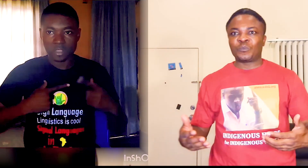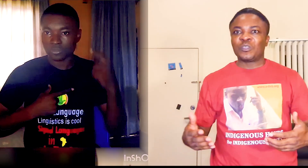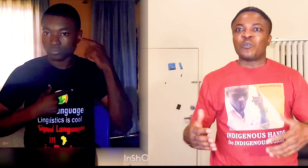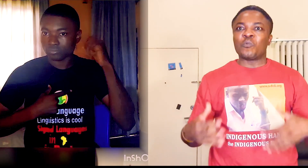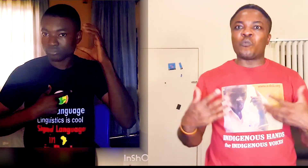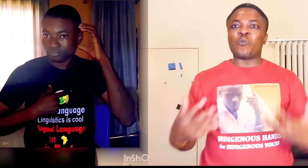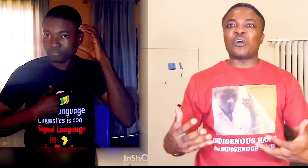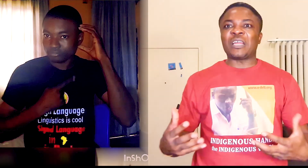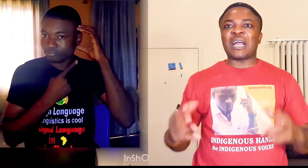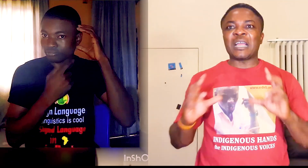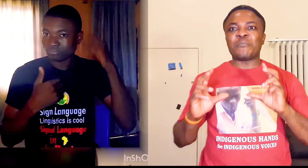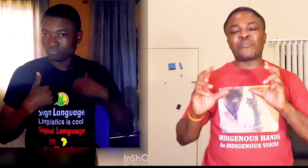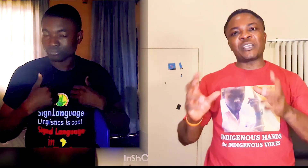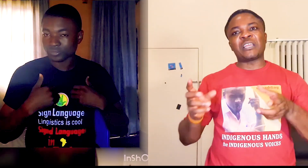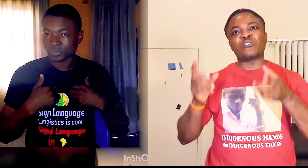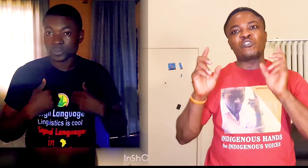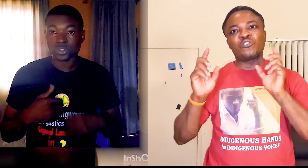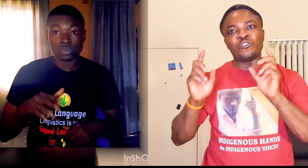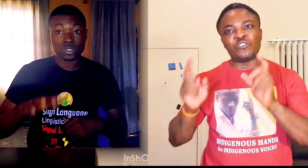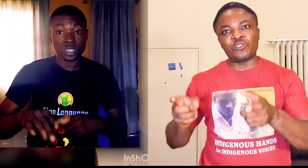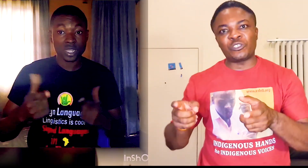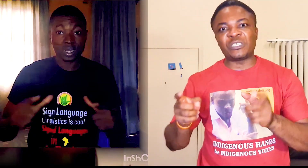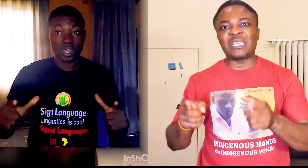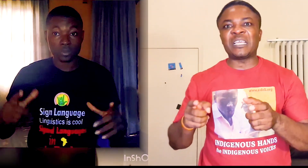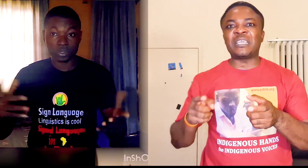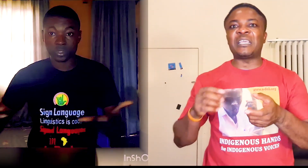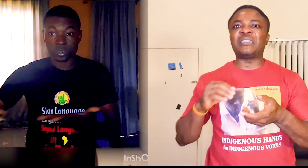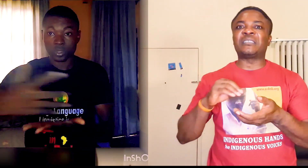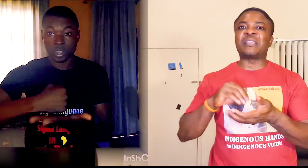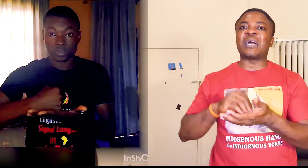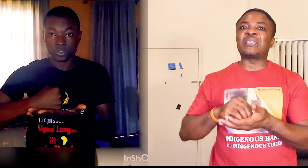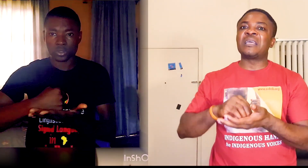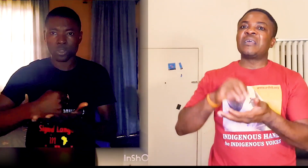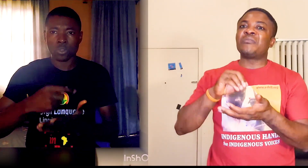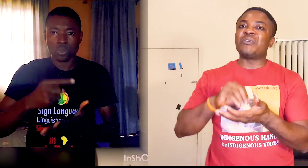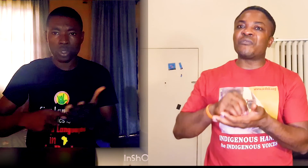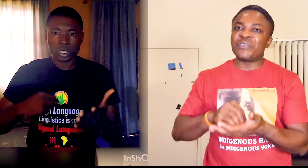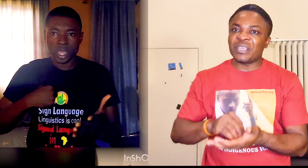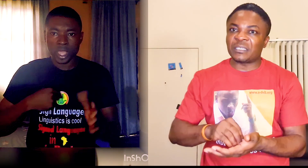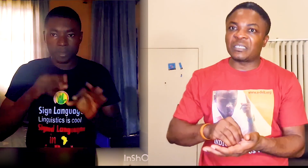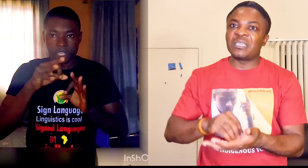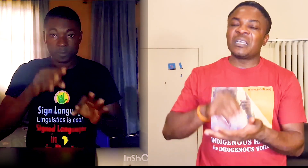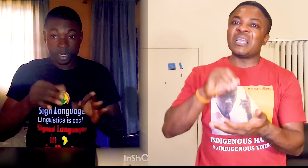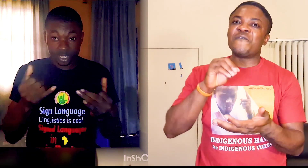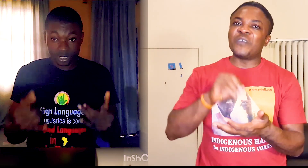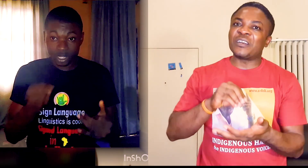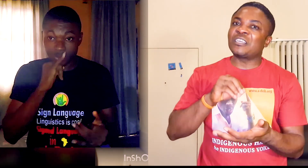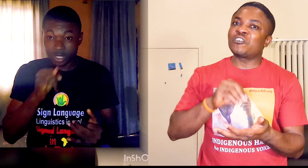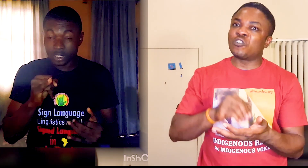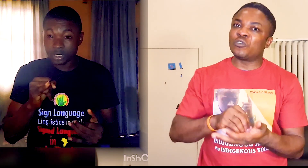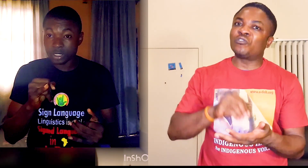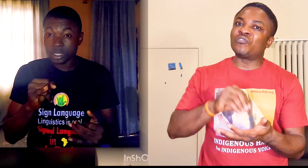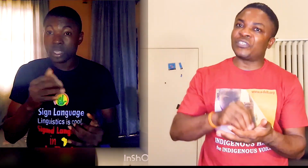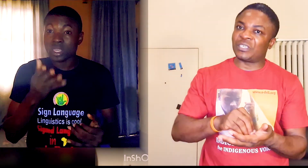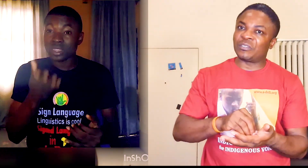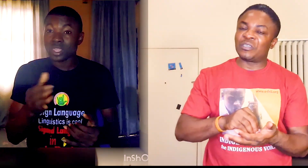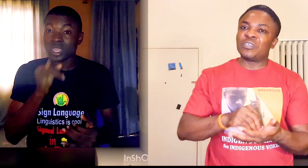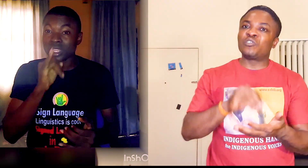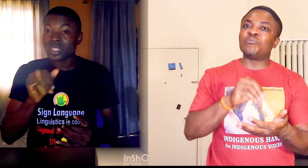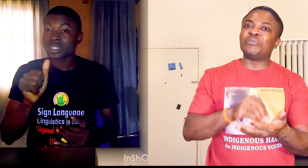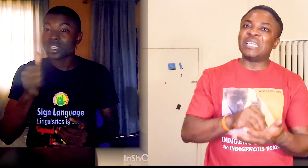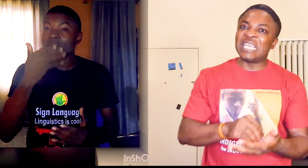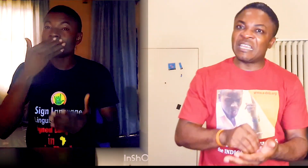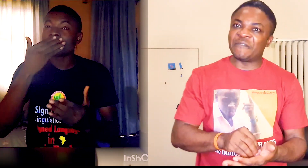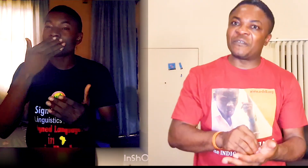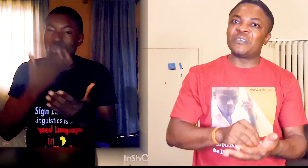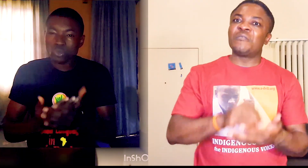acquisition, what I am bringing out to you today is that there is a very good reason